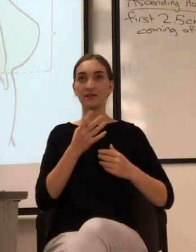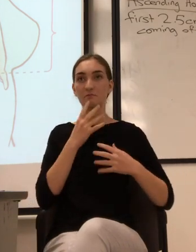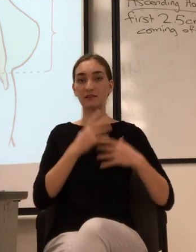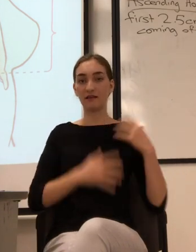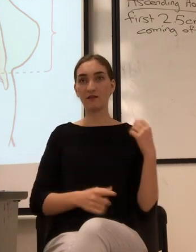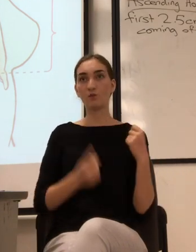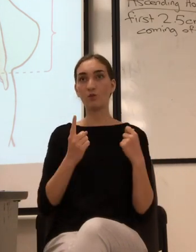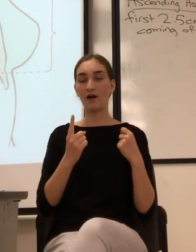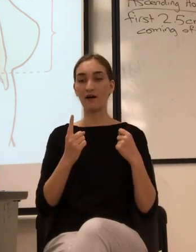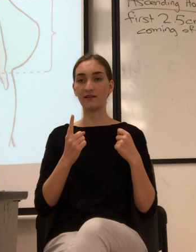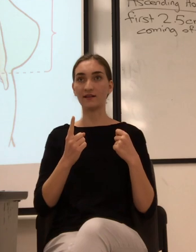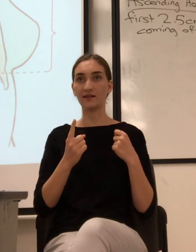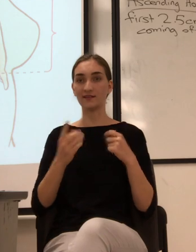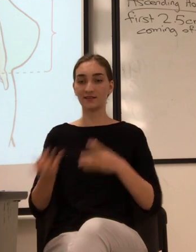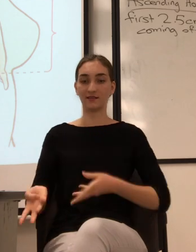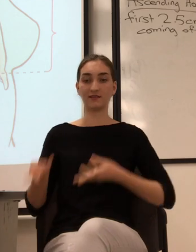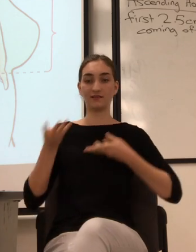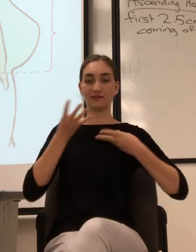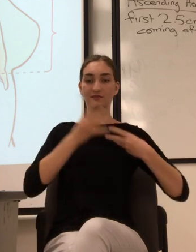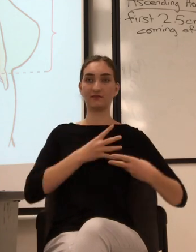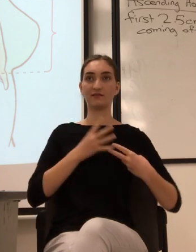maybe blood is flowing this way.